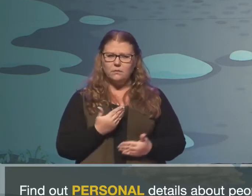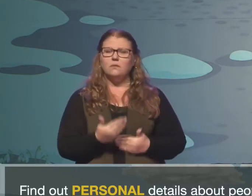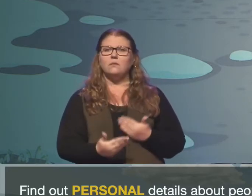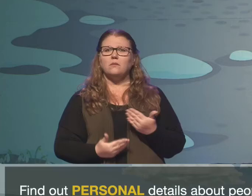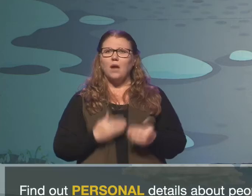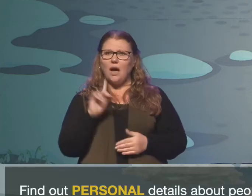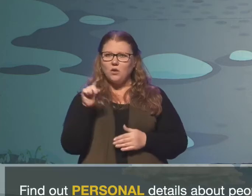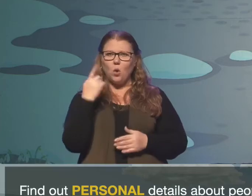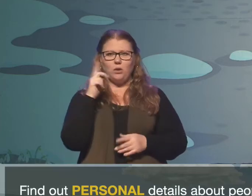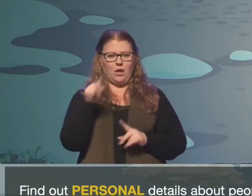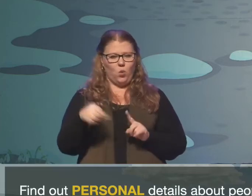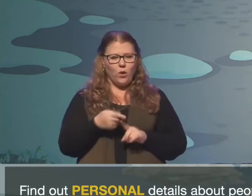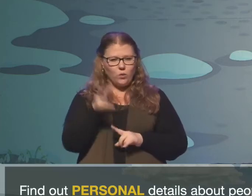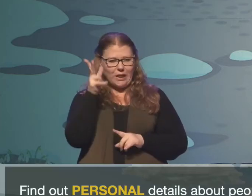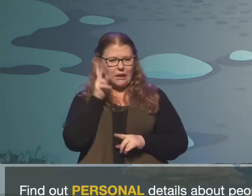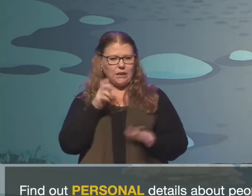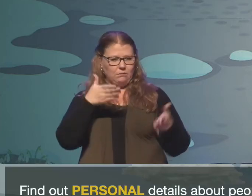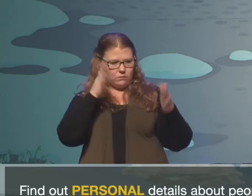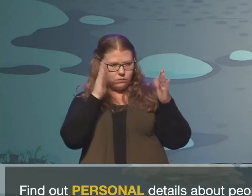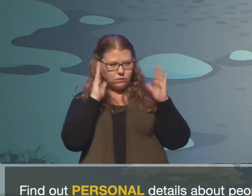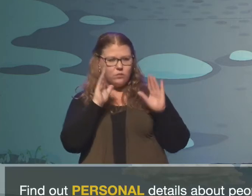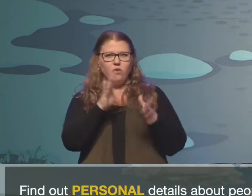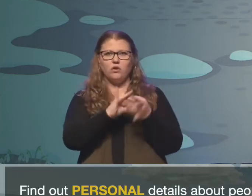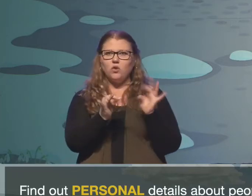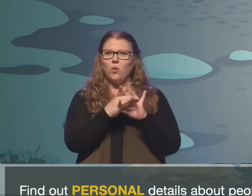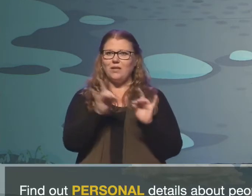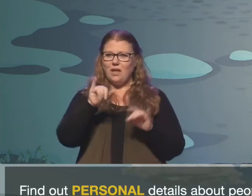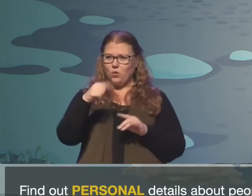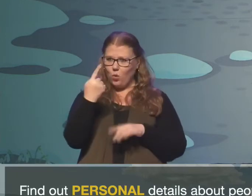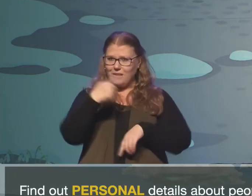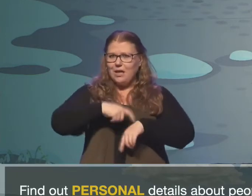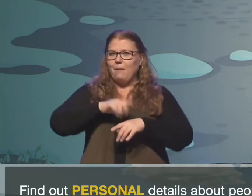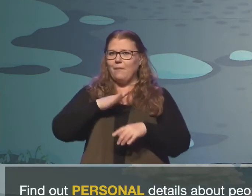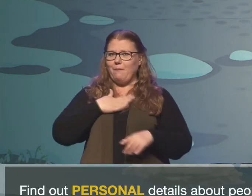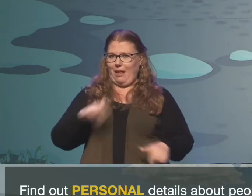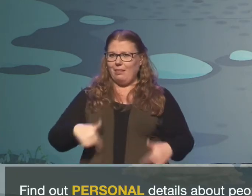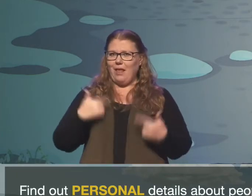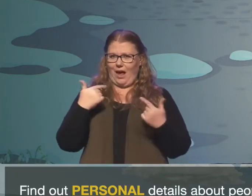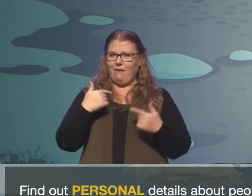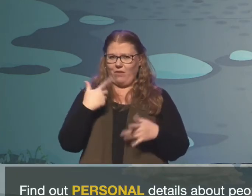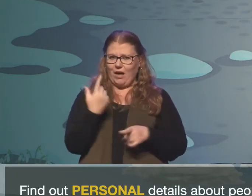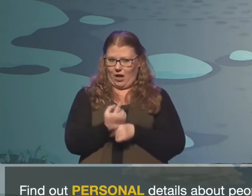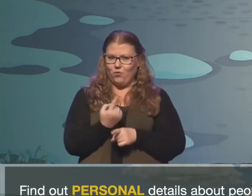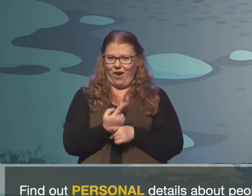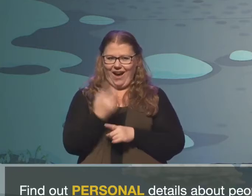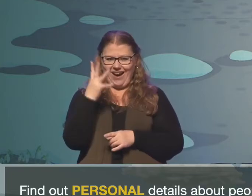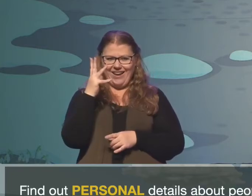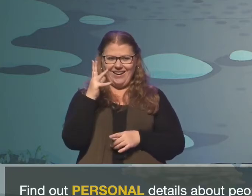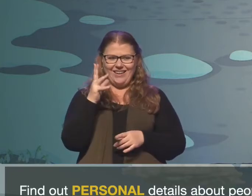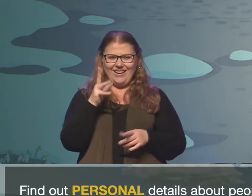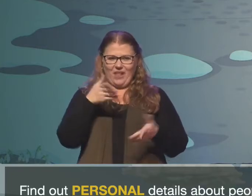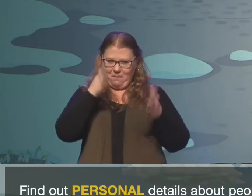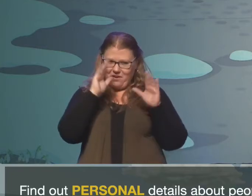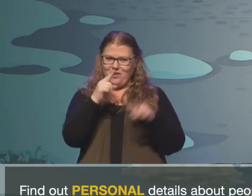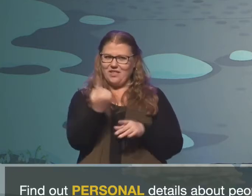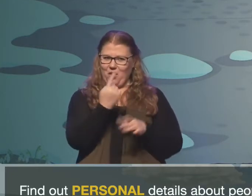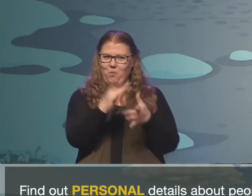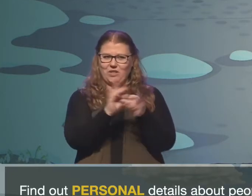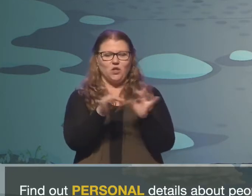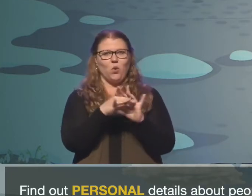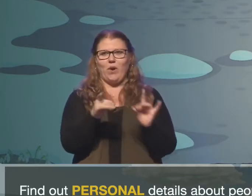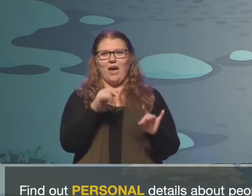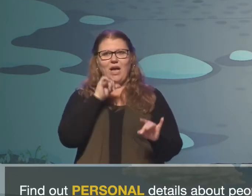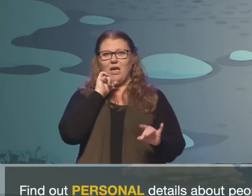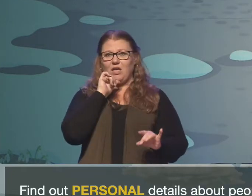it's only when we listen and hear those stories. Now, I just want you to say that's one time in my life where I got it right, listening to somebody's story, okay? Do